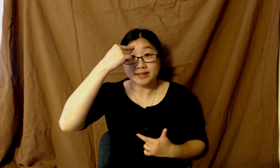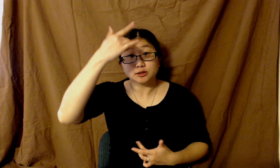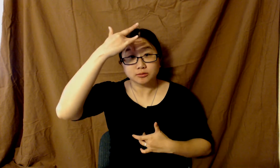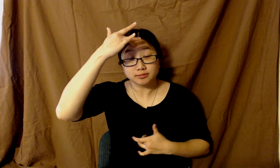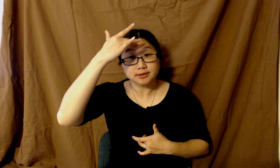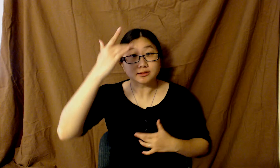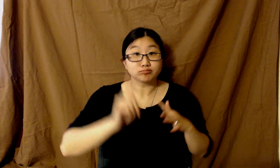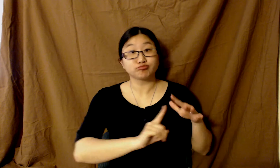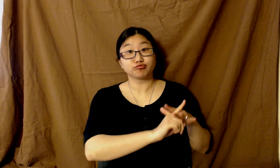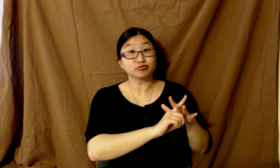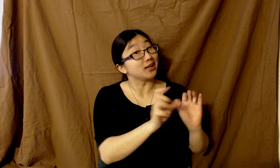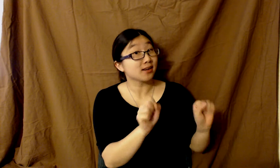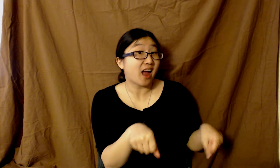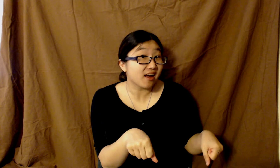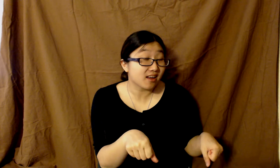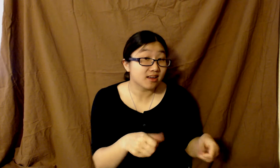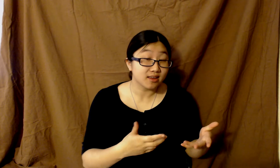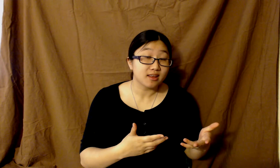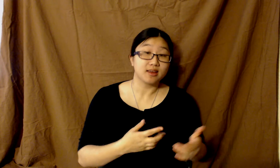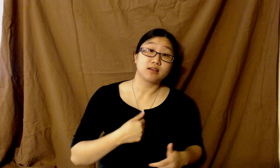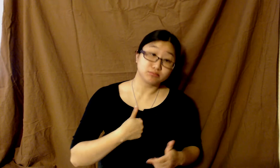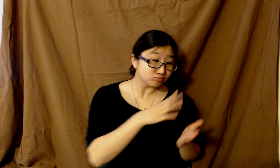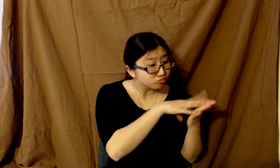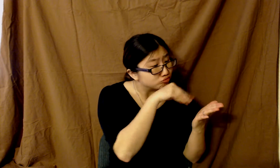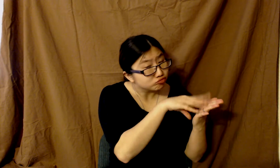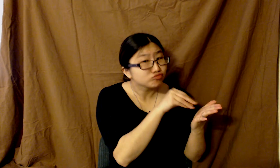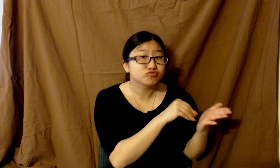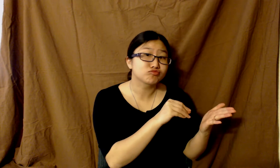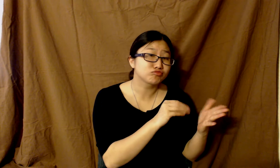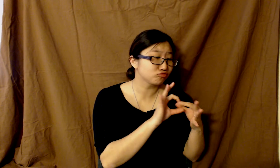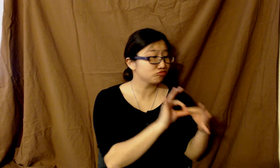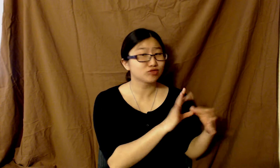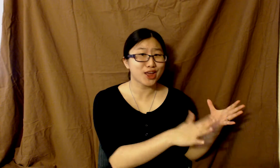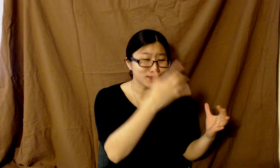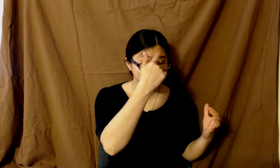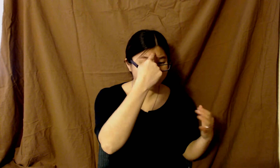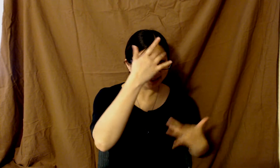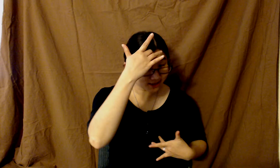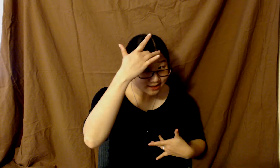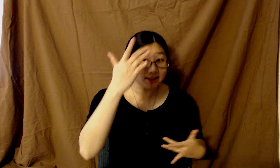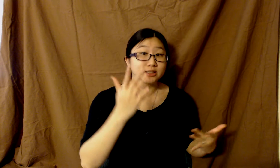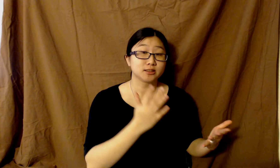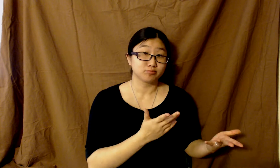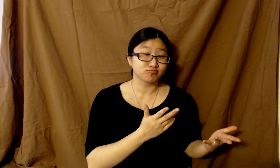them often helps us be better friends to them, and also can help us better understand ourselves. So let's talk